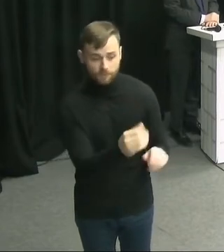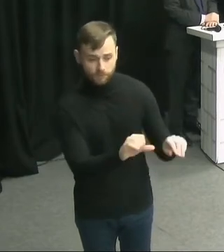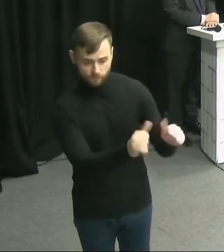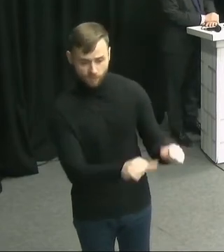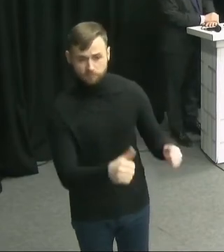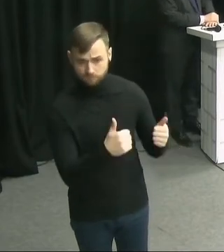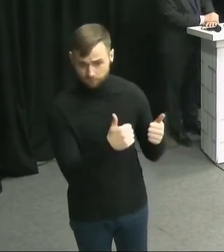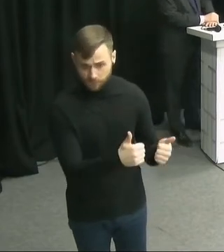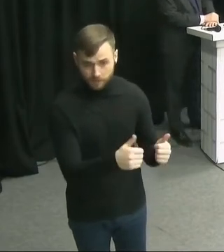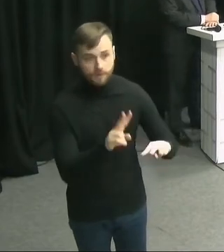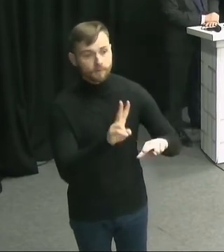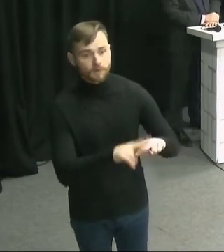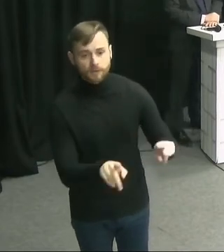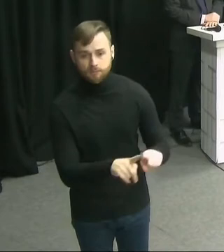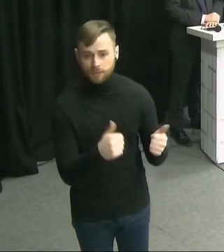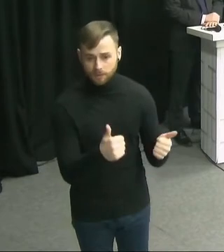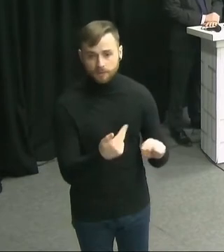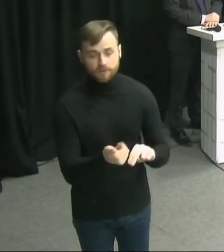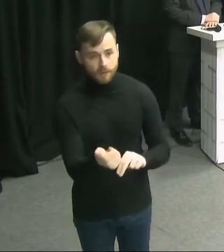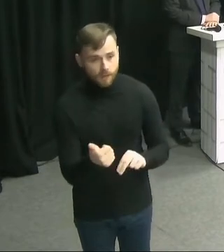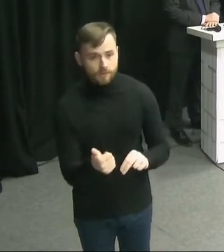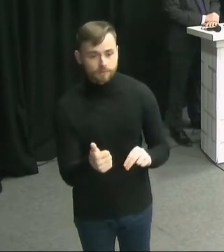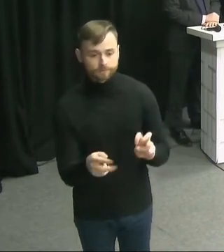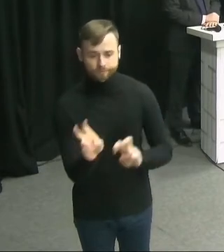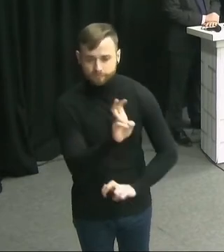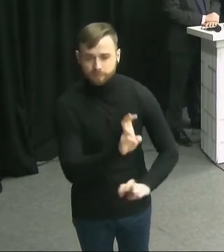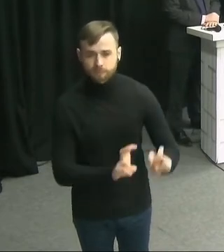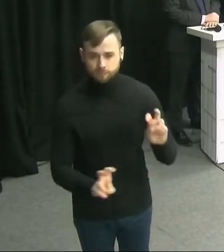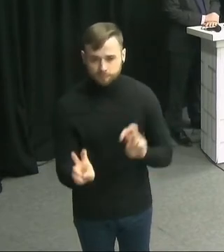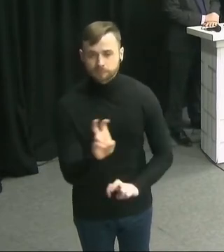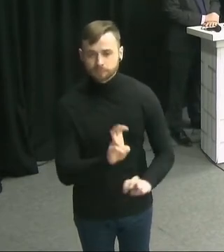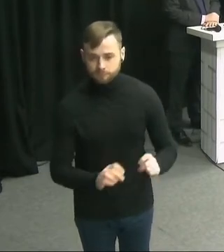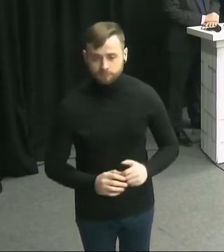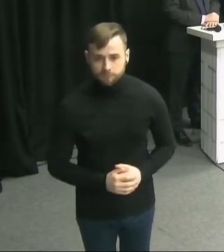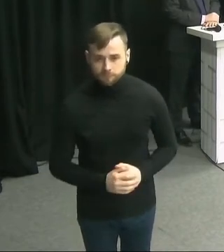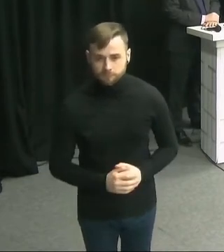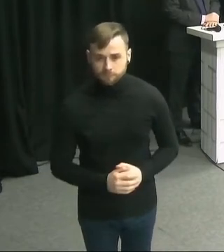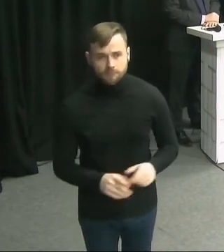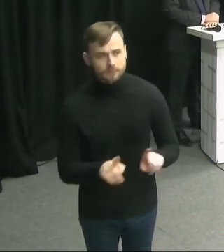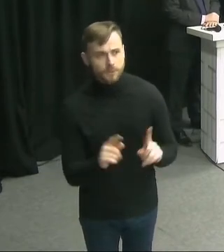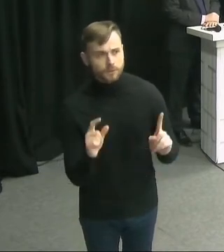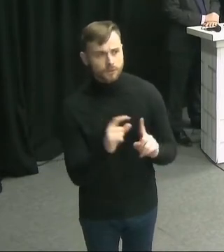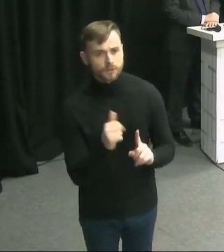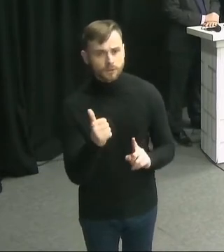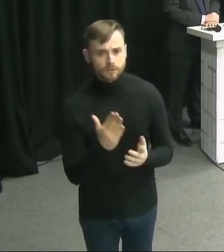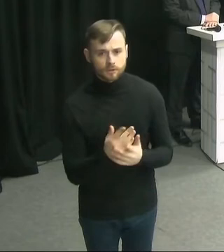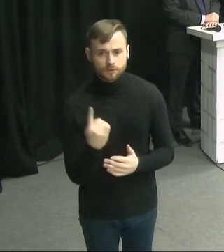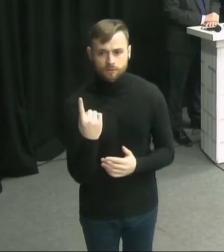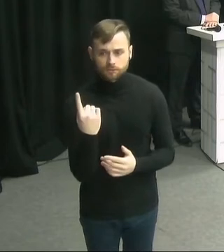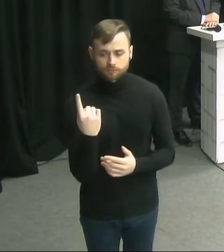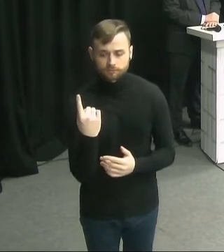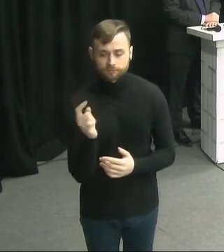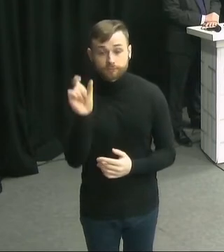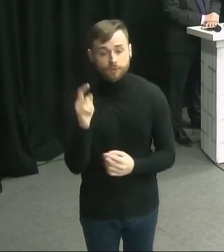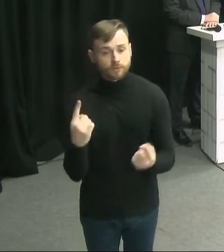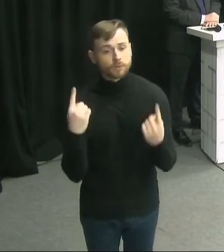ask questions, get support. So authority is important in a positive way, that the lecturers are